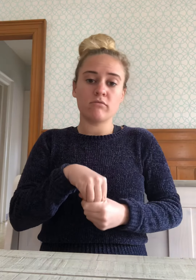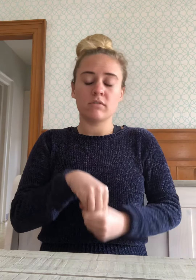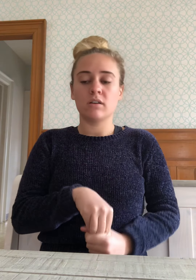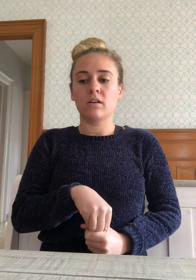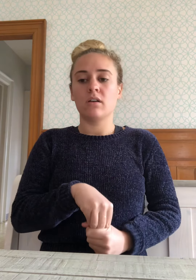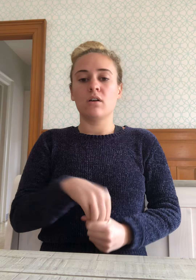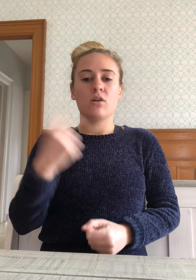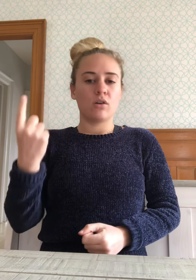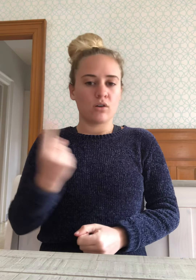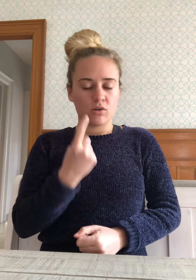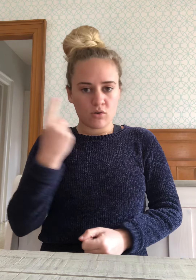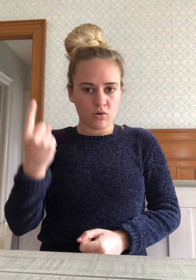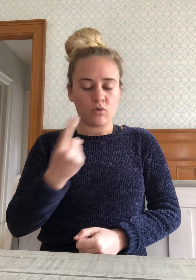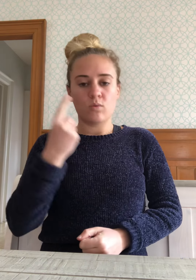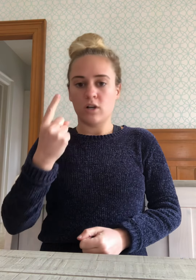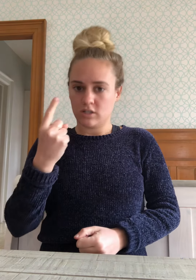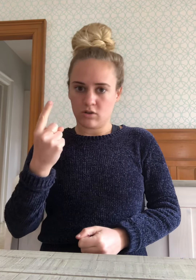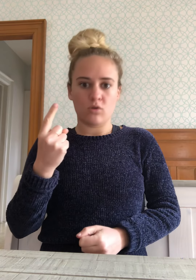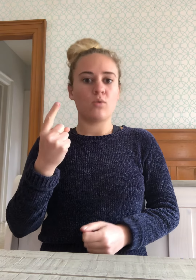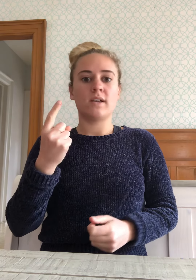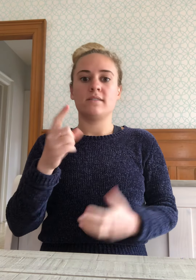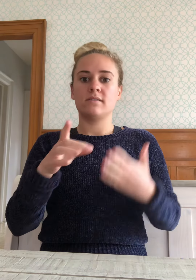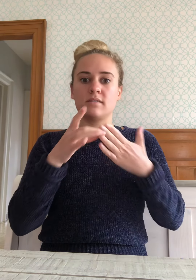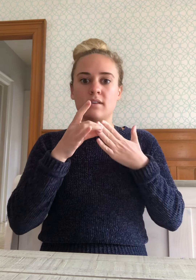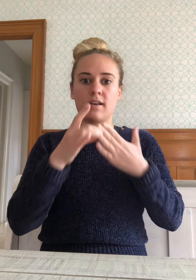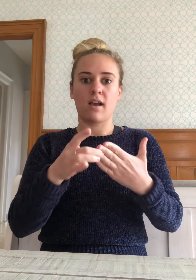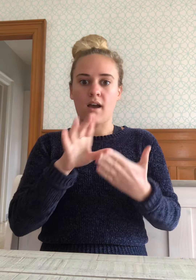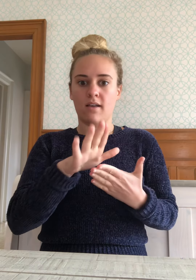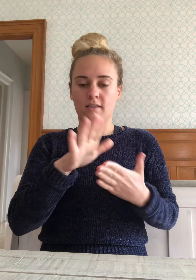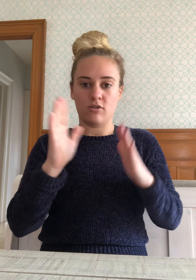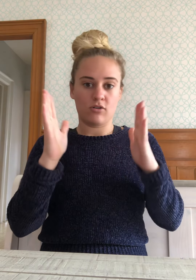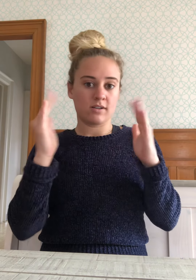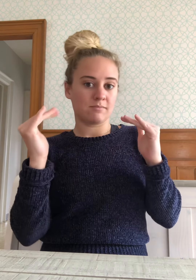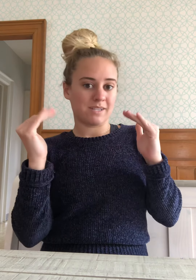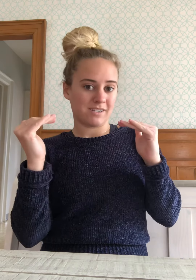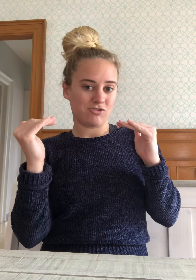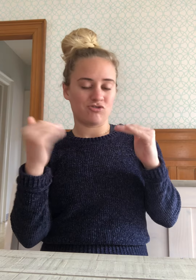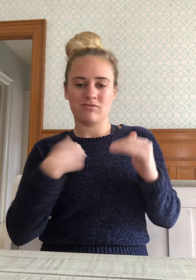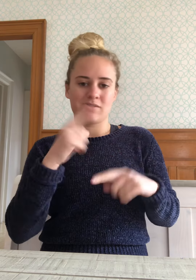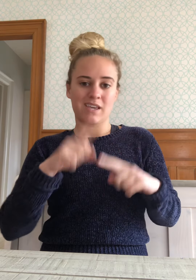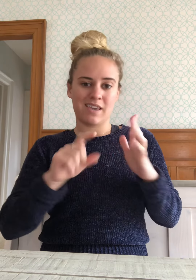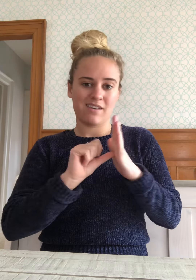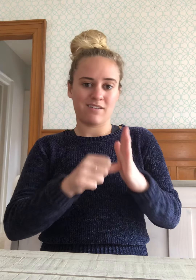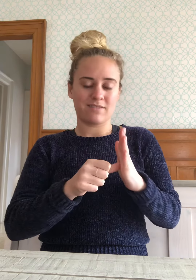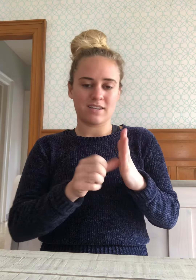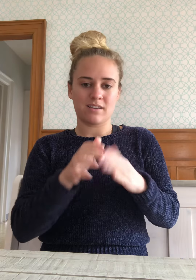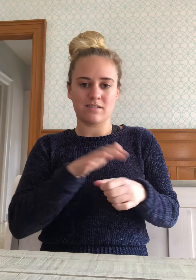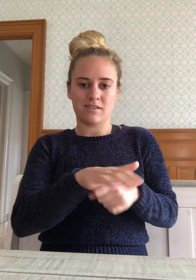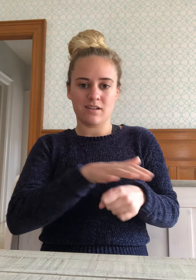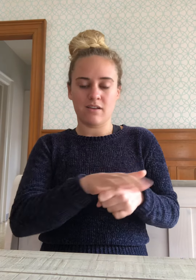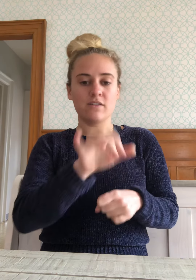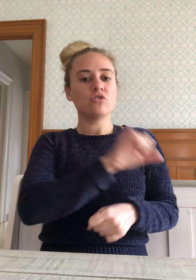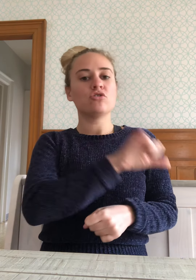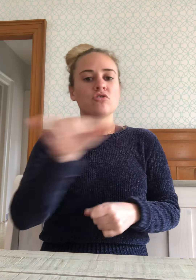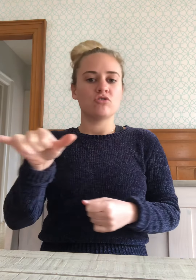temper expectations. Can't emphasize that enough. Just like making notes in the chart, just like